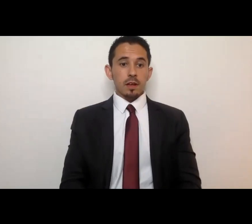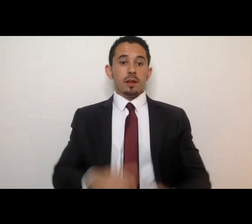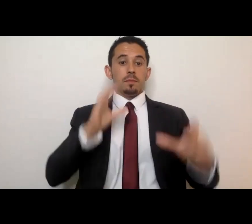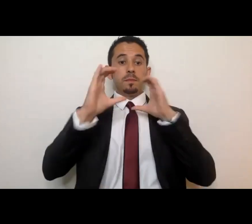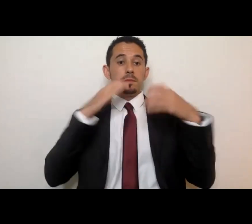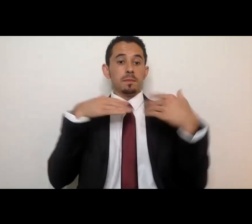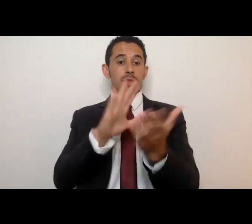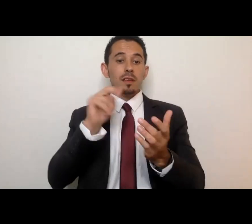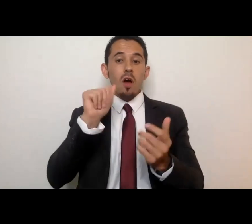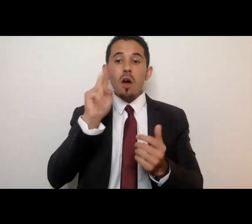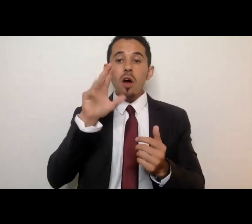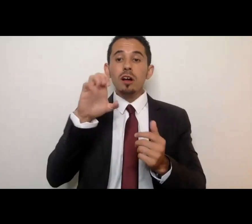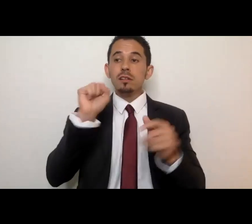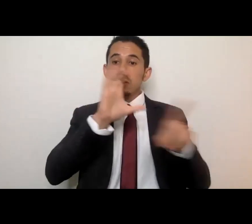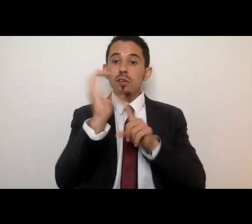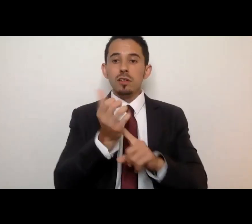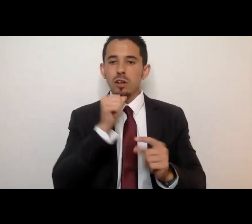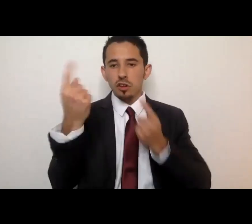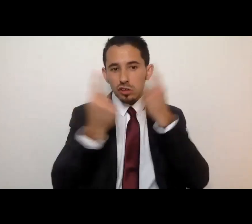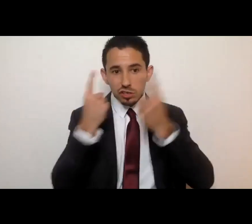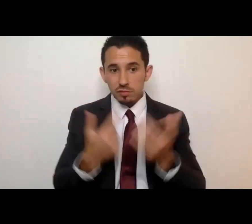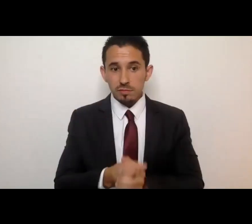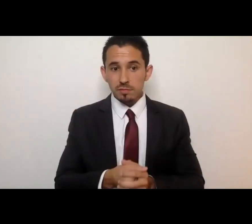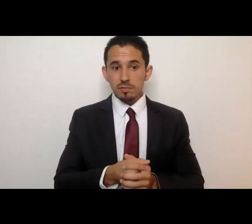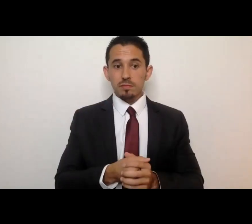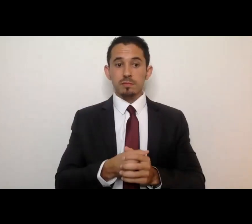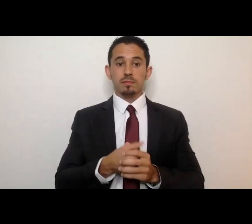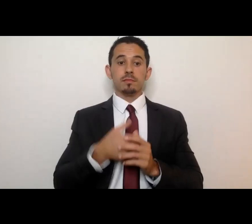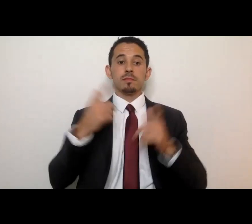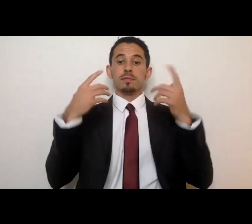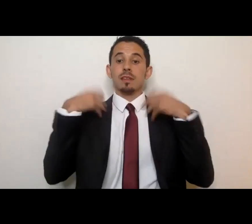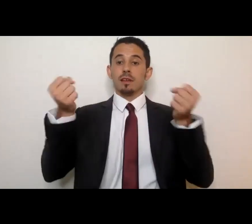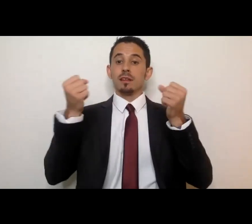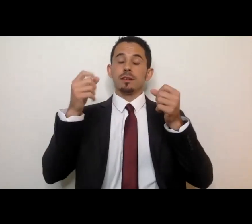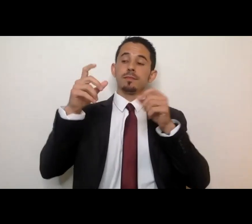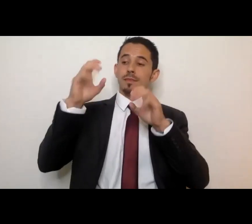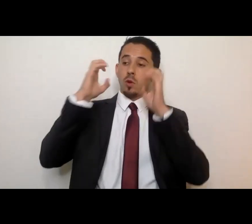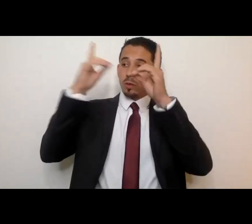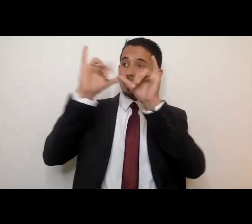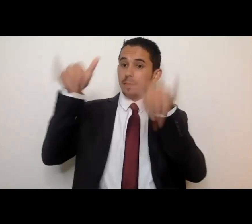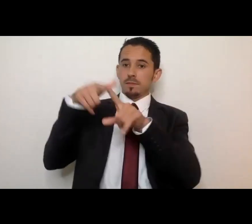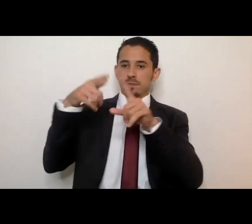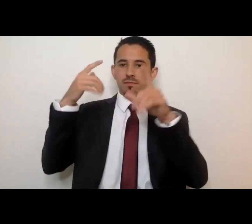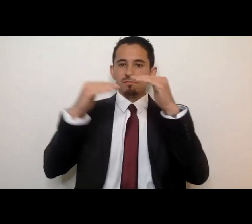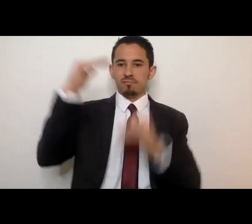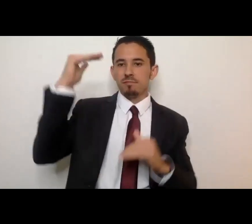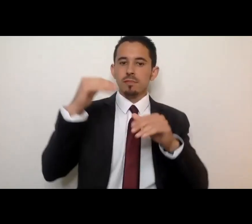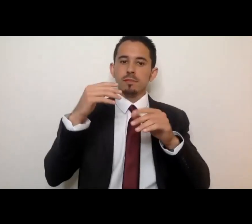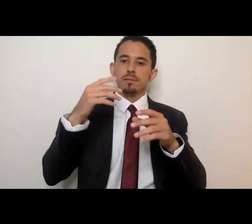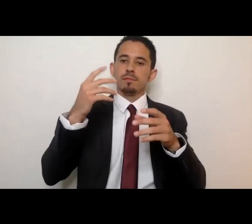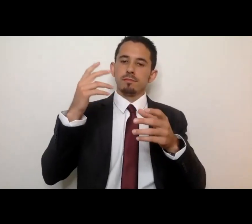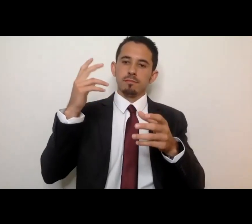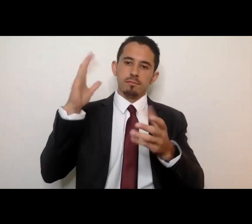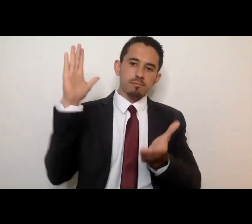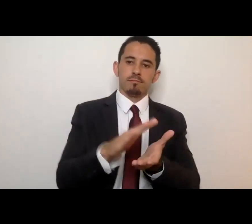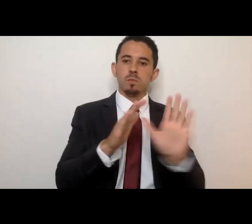stigma on deaf people, therefore they are typically forgotten. There are nuances in culture and language that typically are not considered from those who are